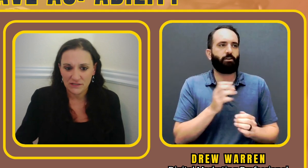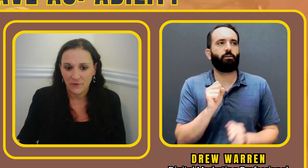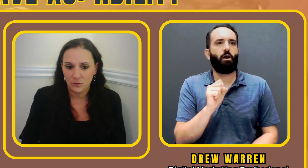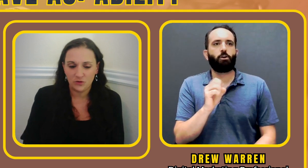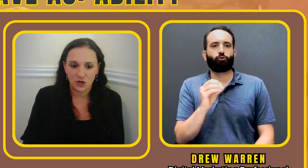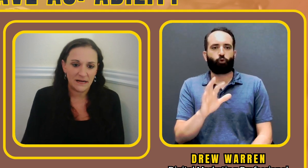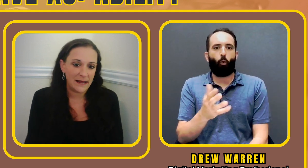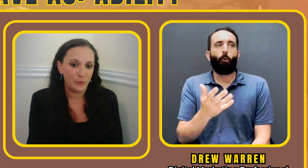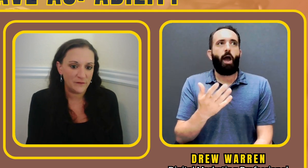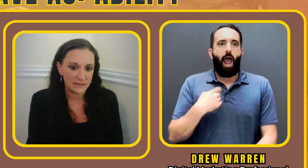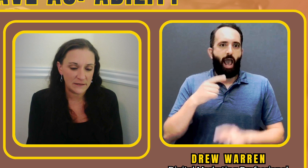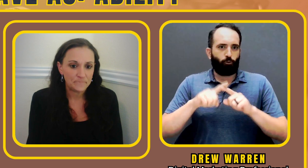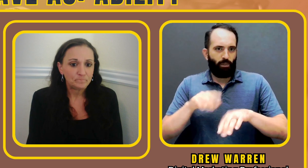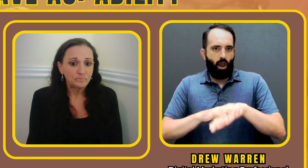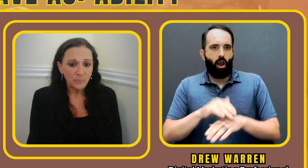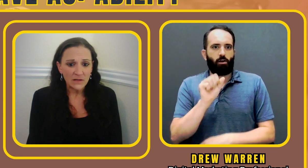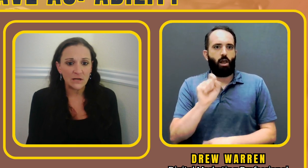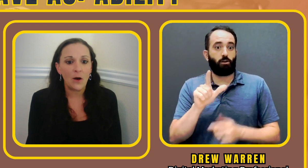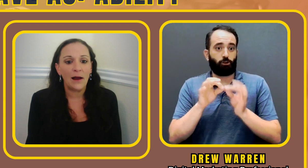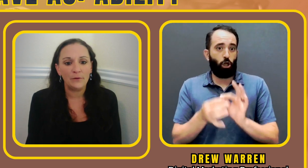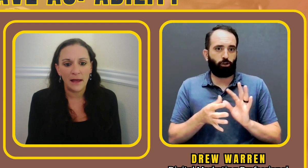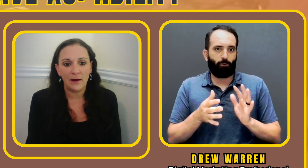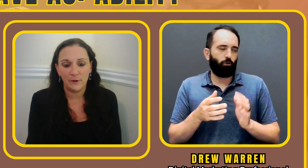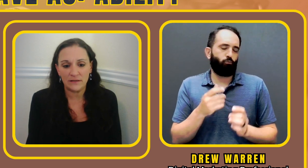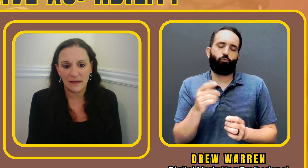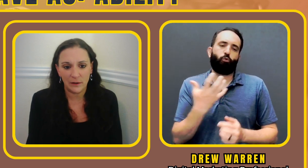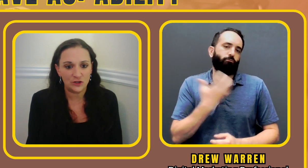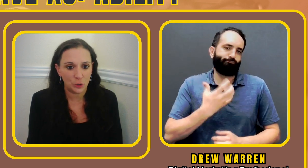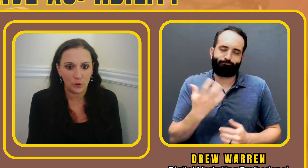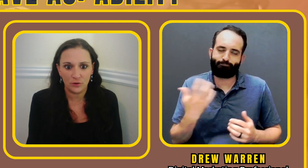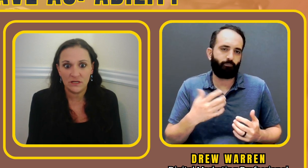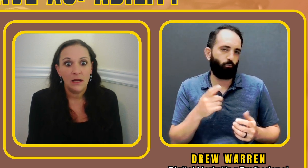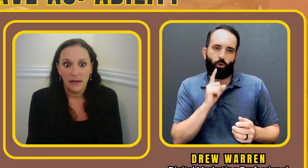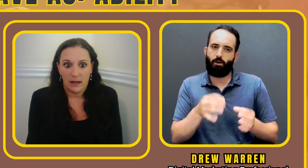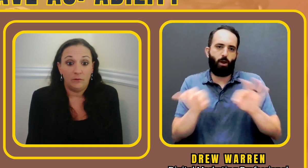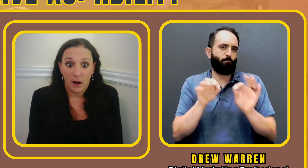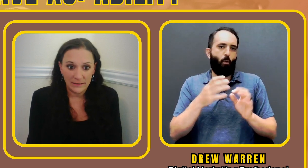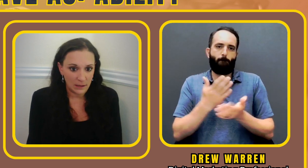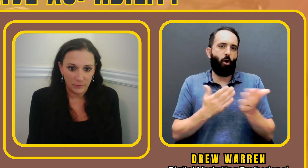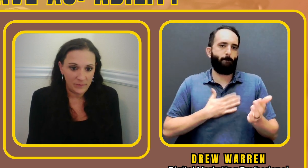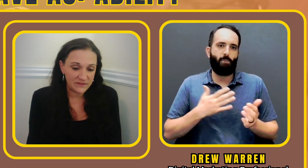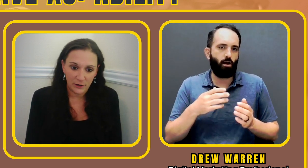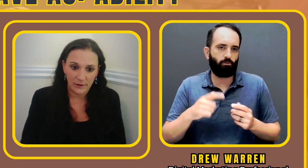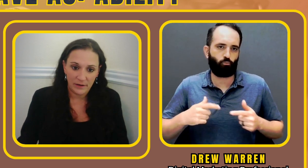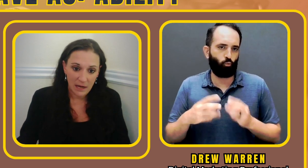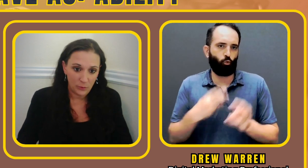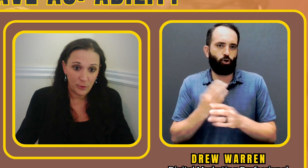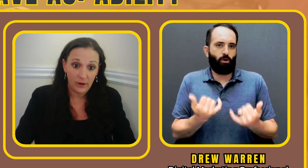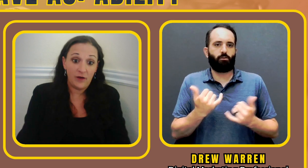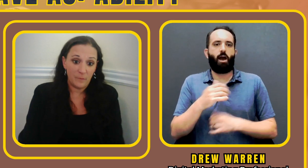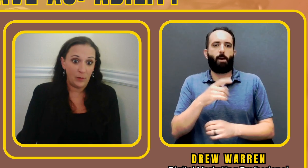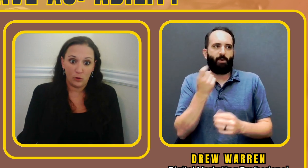on just a few of the jobs that I had previously. So I rely on American Sign Language interpreters a lot. I mean, it's very